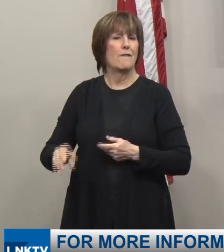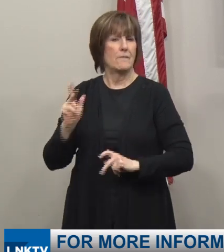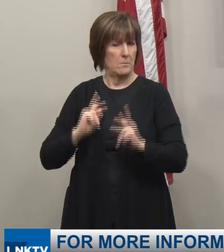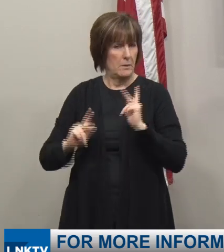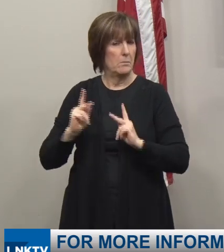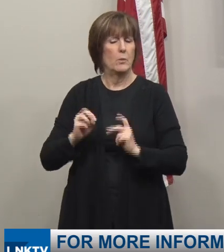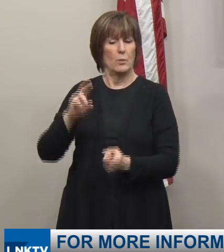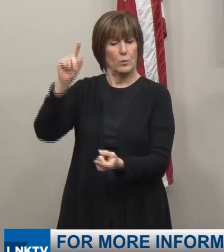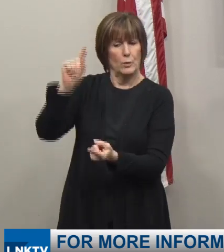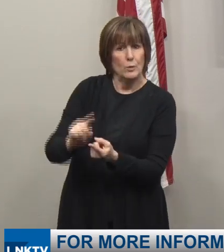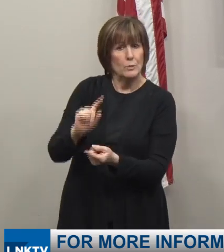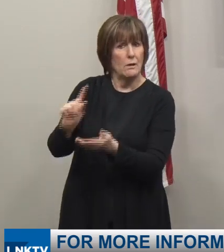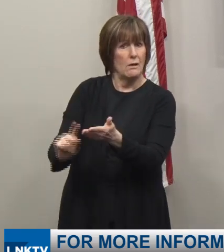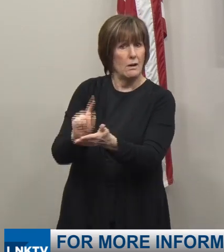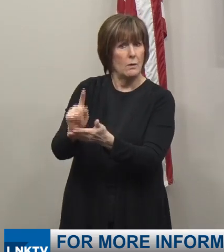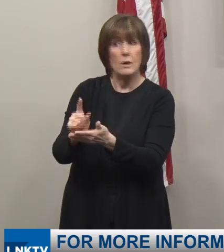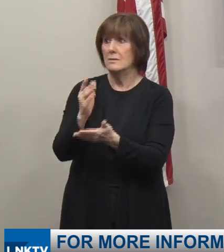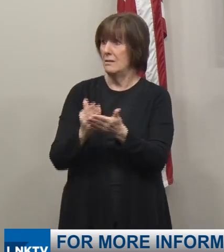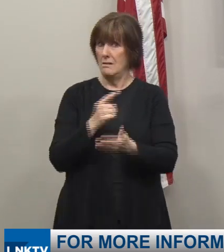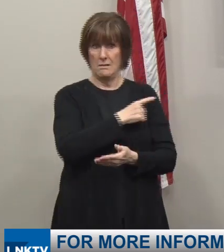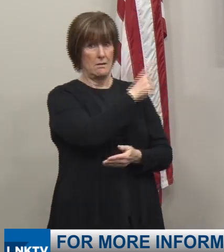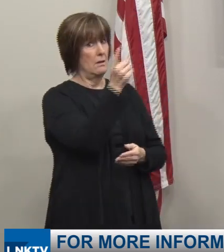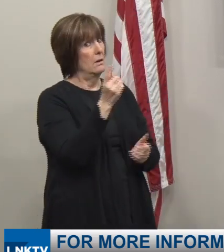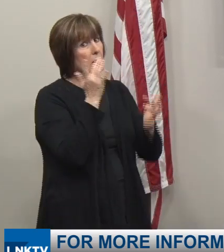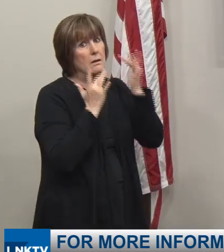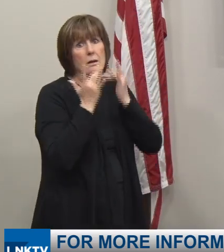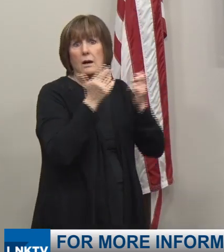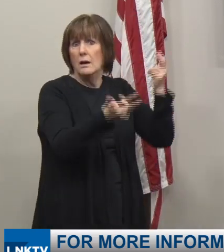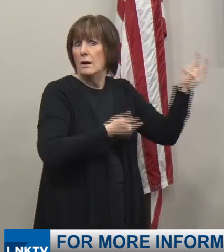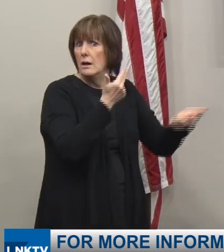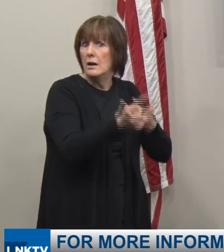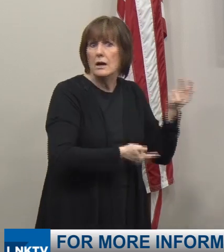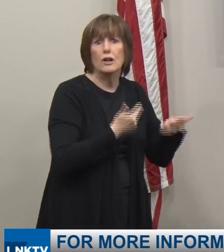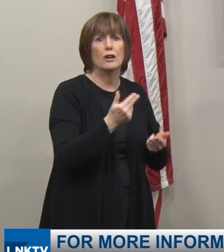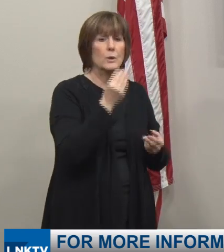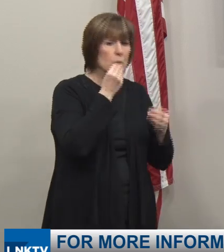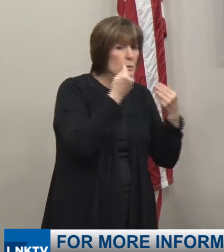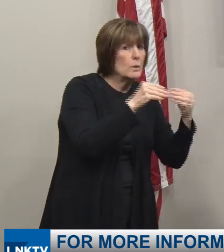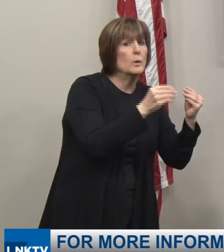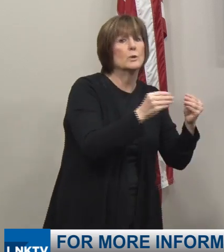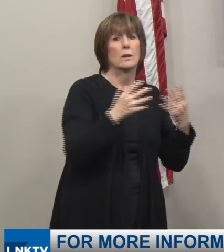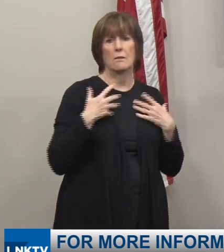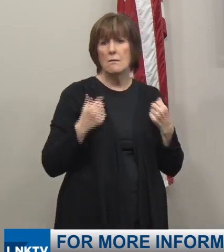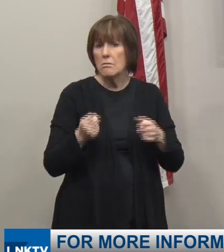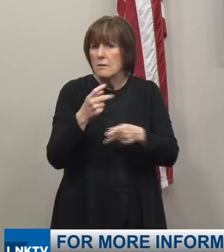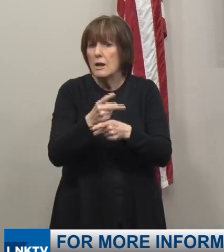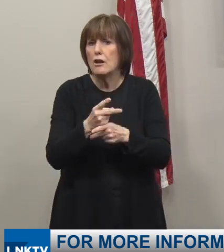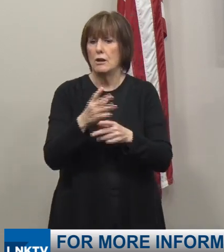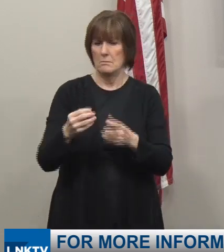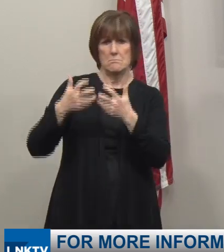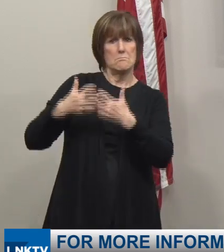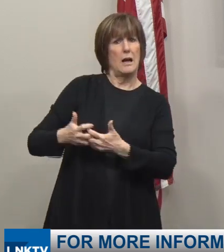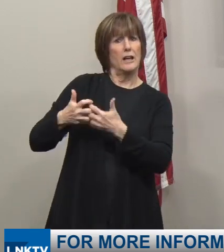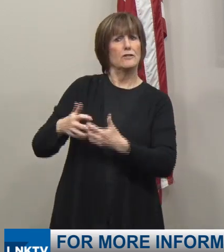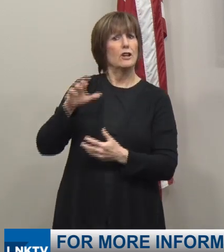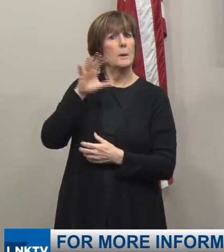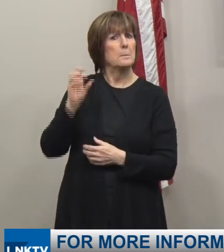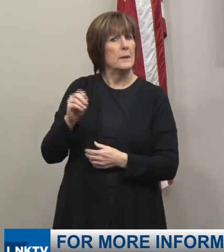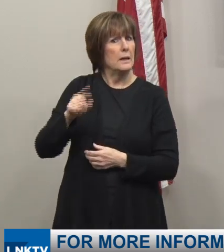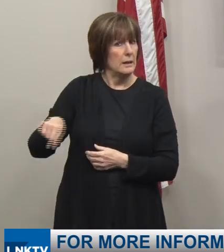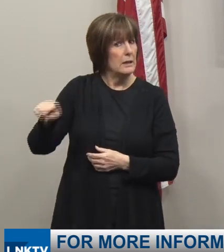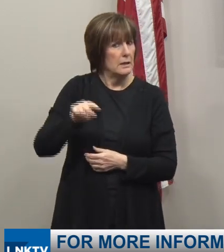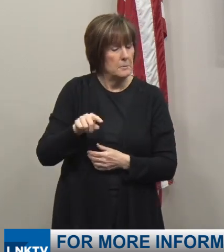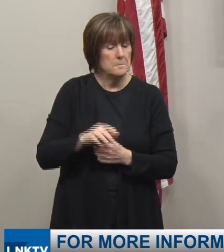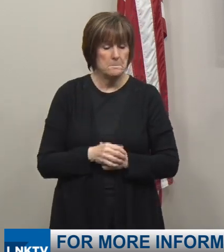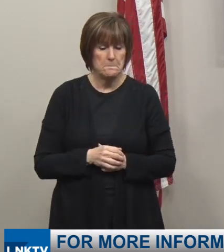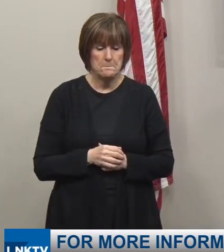reduce employees' hours, some businesses are still hiring, like grocery stores, healthcare facilities, and manufacturing companies, to name just a